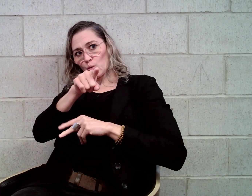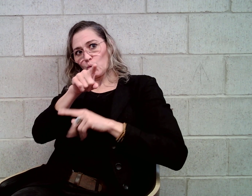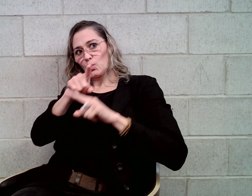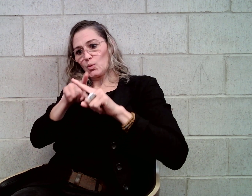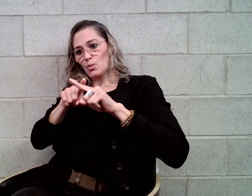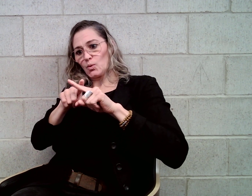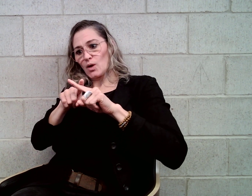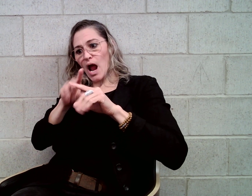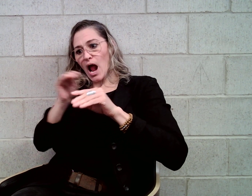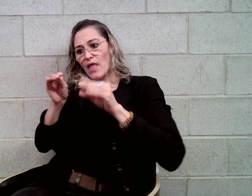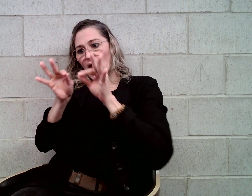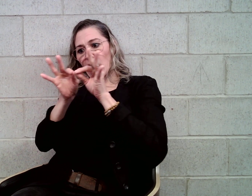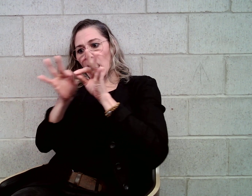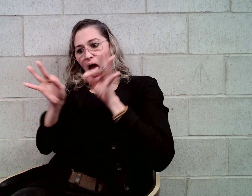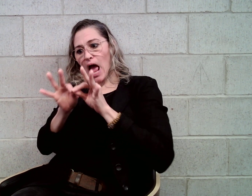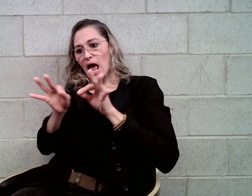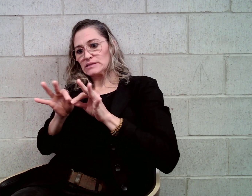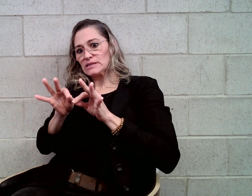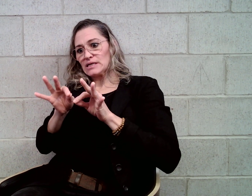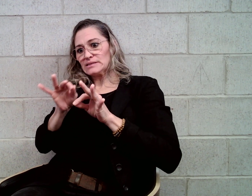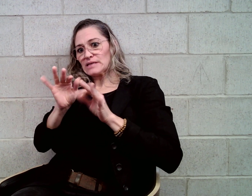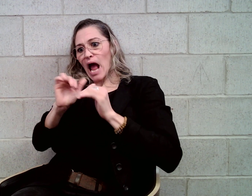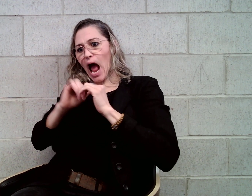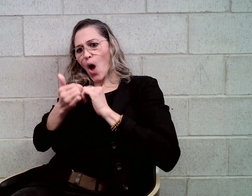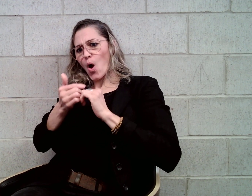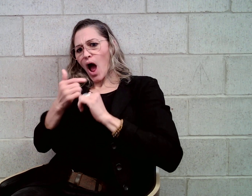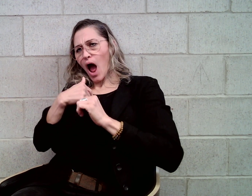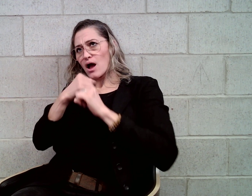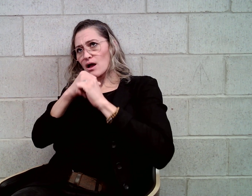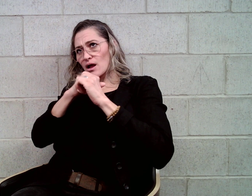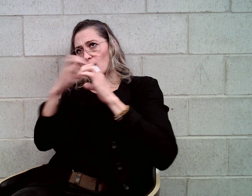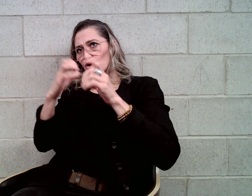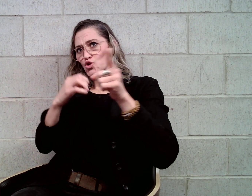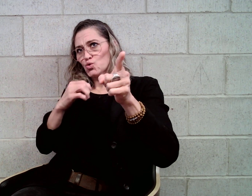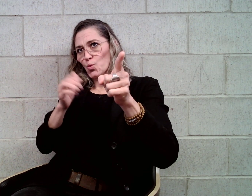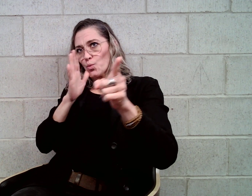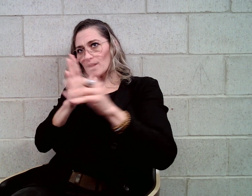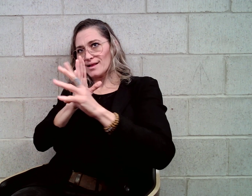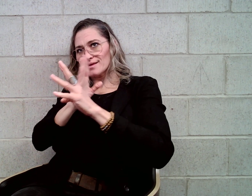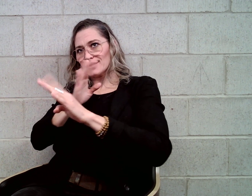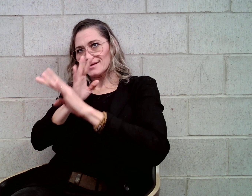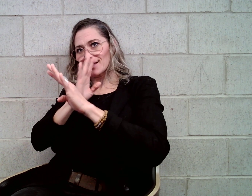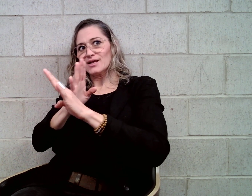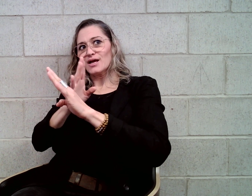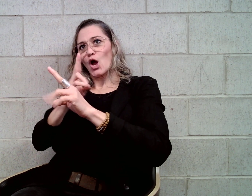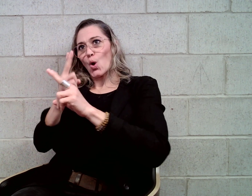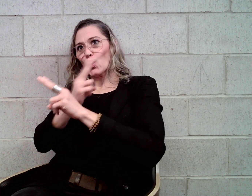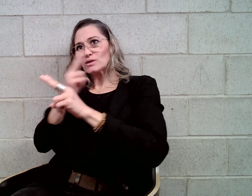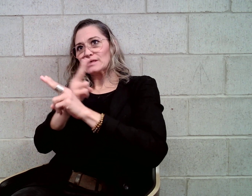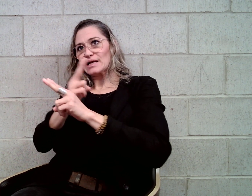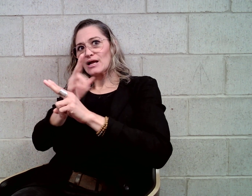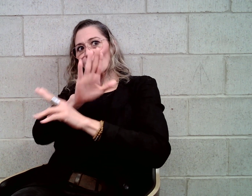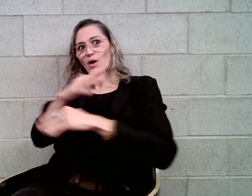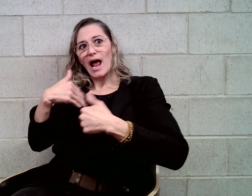movement. As you are delivering your lines, there would be something in your movement that I would take on, that I